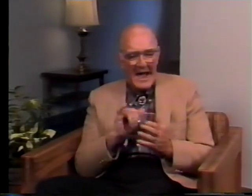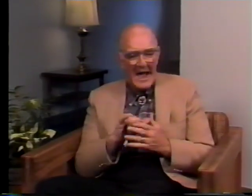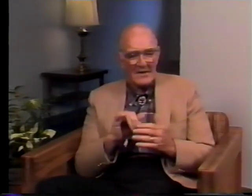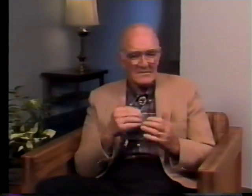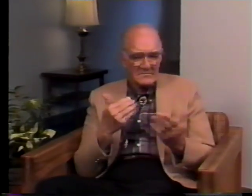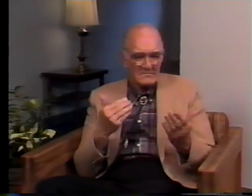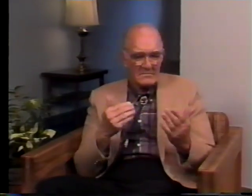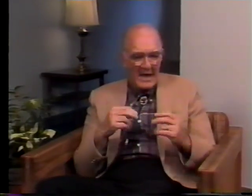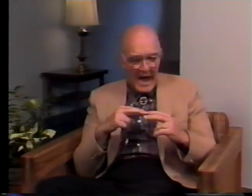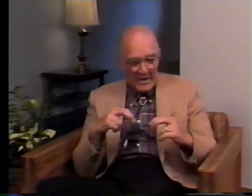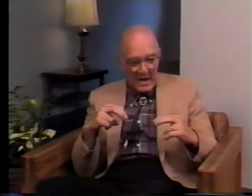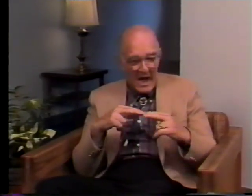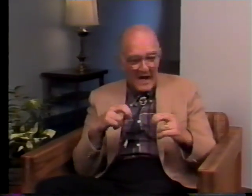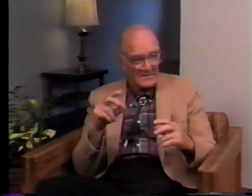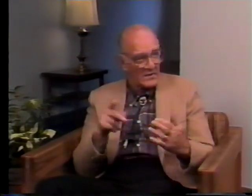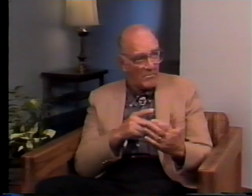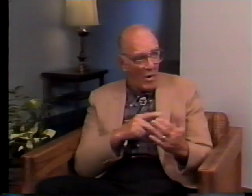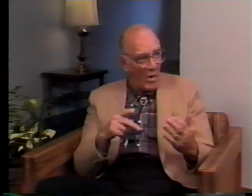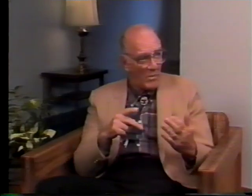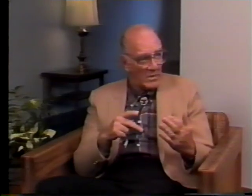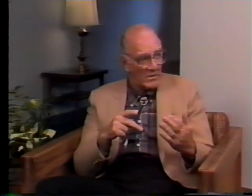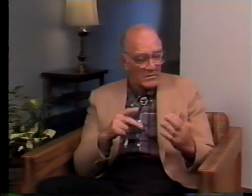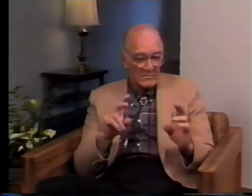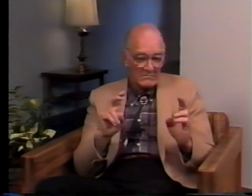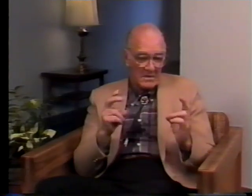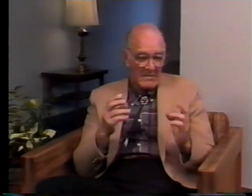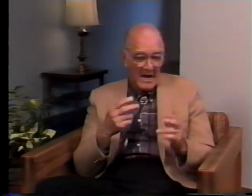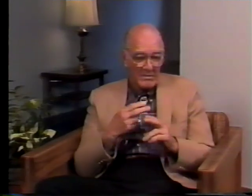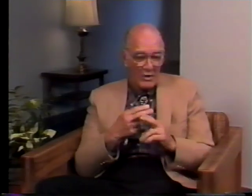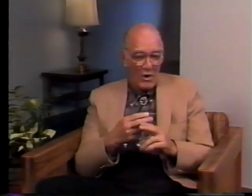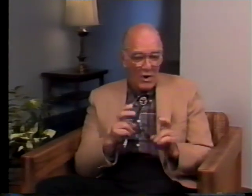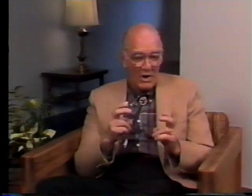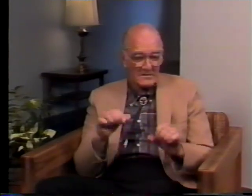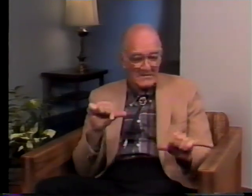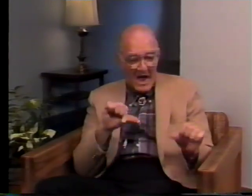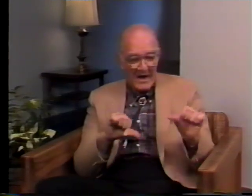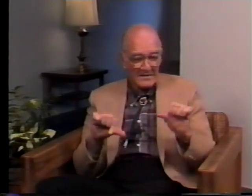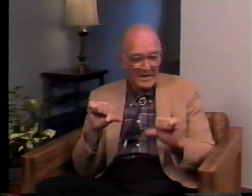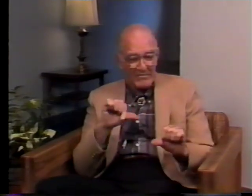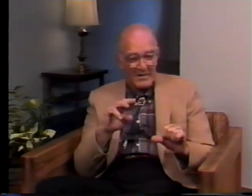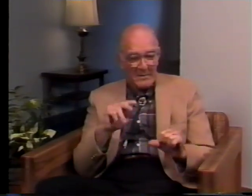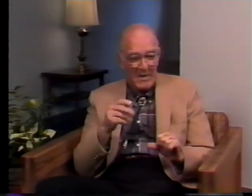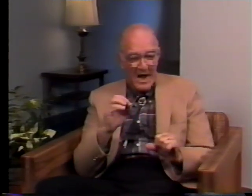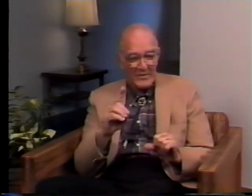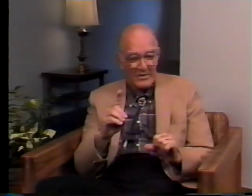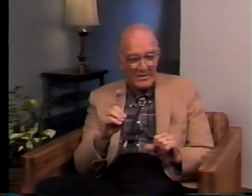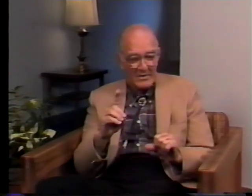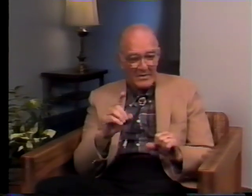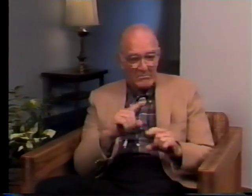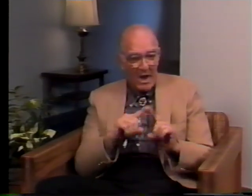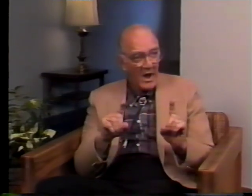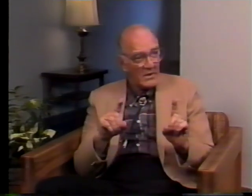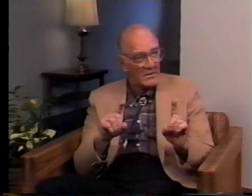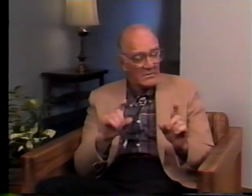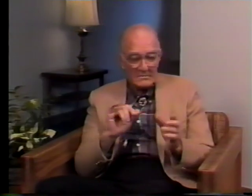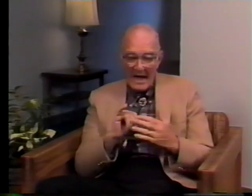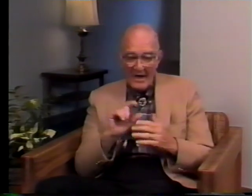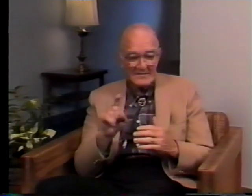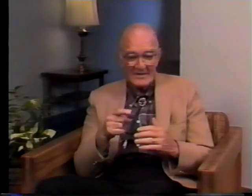That is analyzing a poem. It may be called scientific method, but that is the